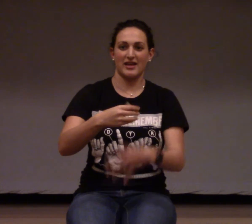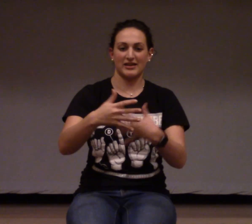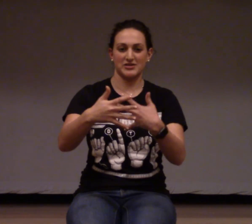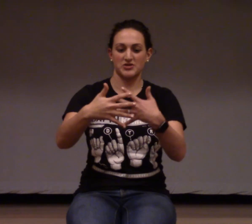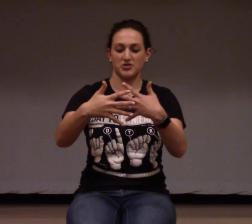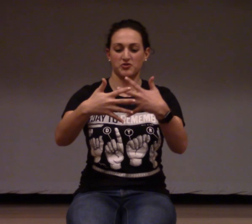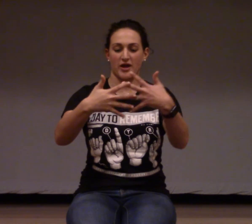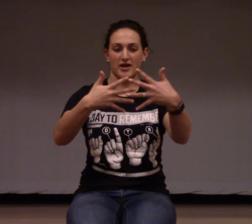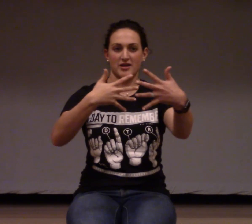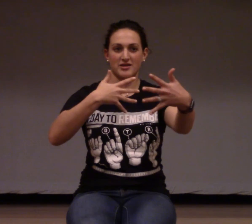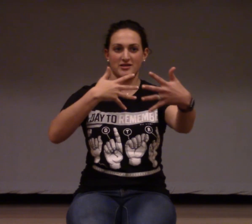And gray.